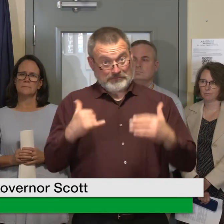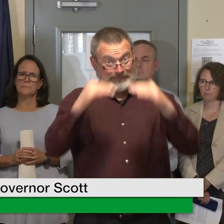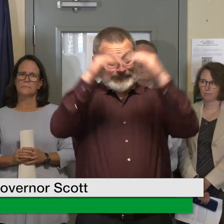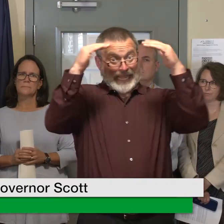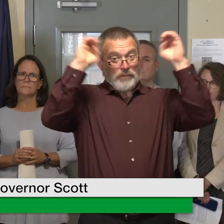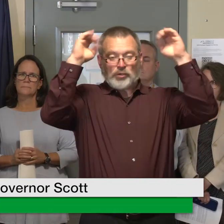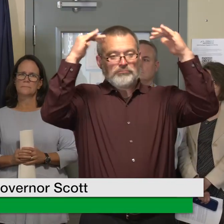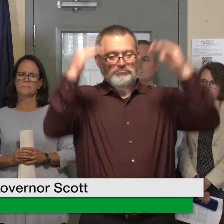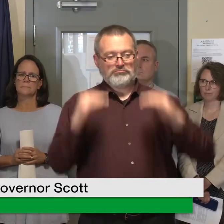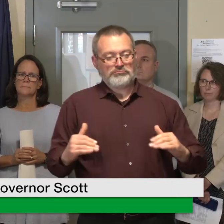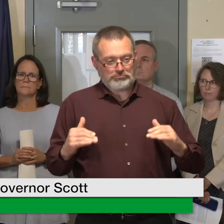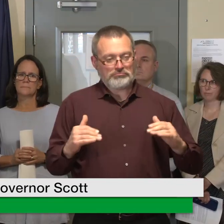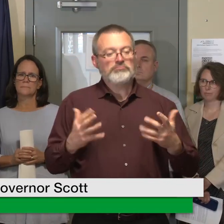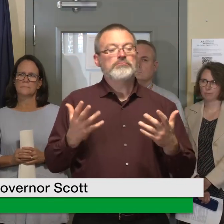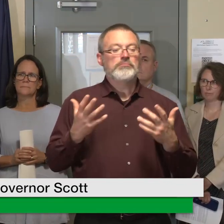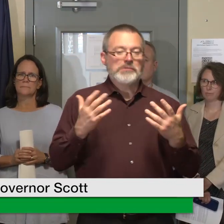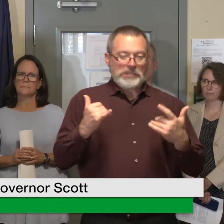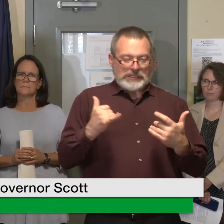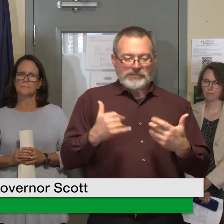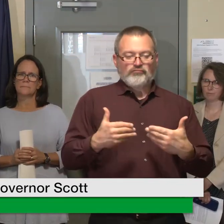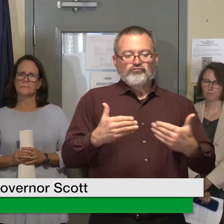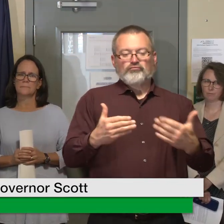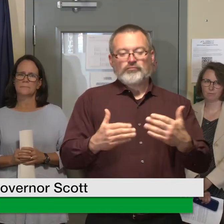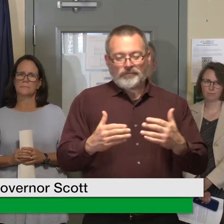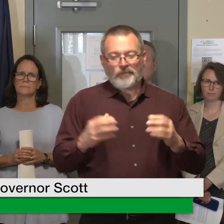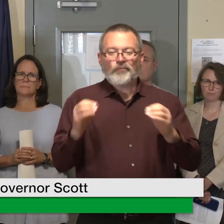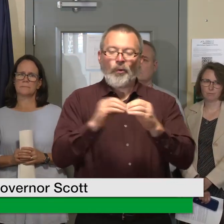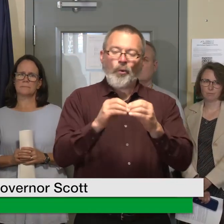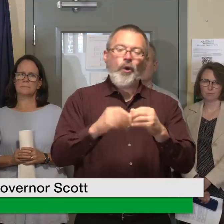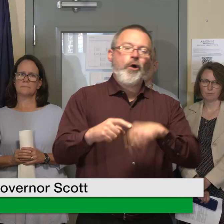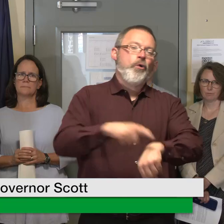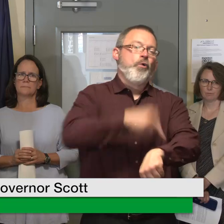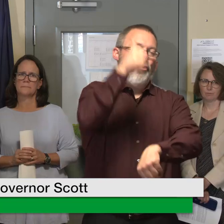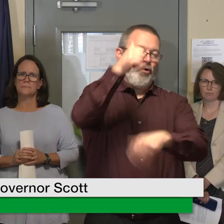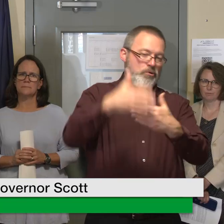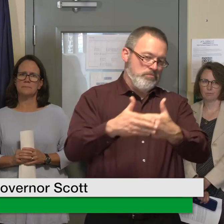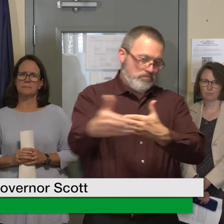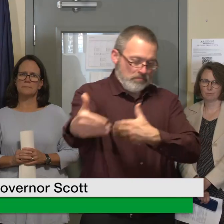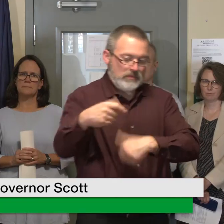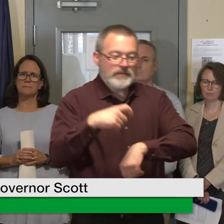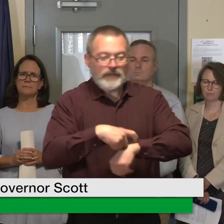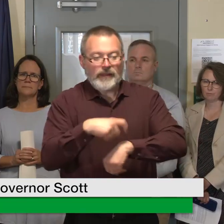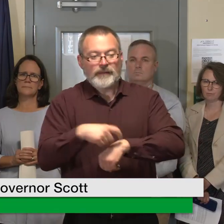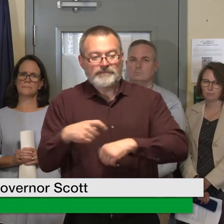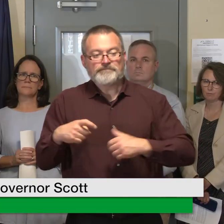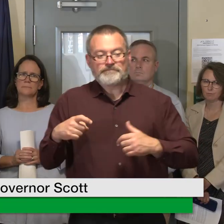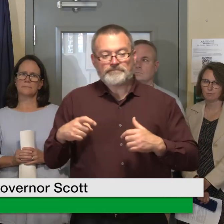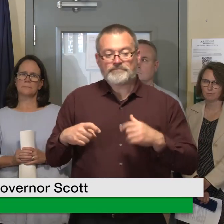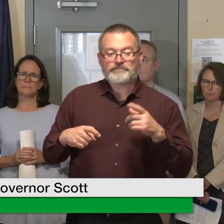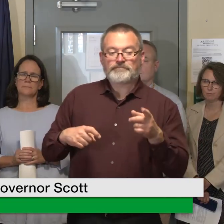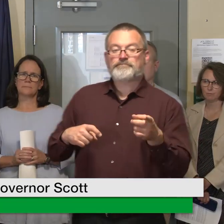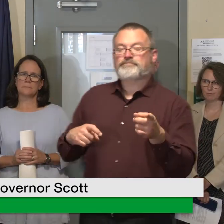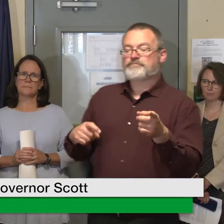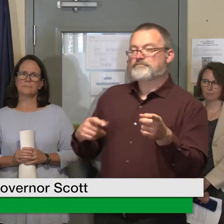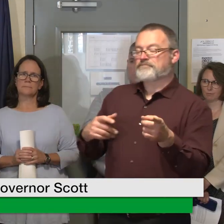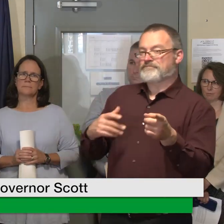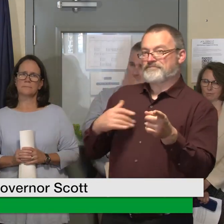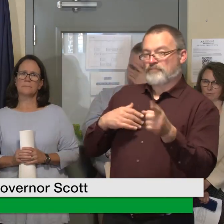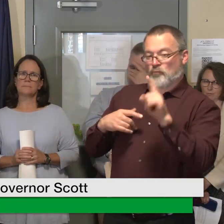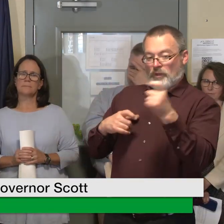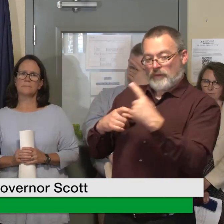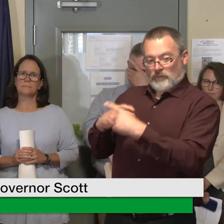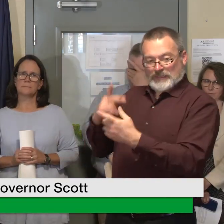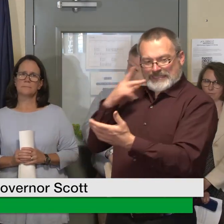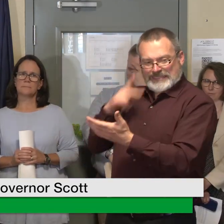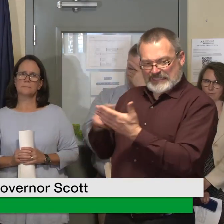bit more time than it did the last year. And Secretary Moore, we were talking a lot about buyouts. Am I